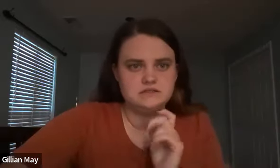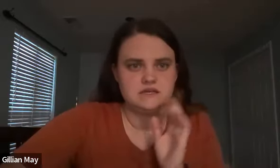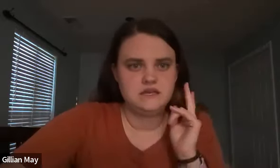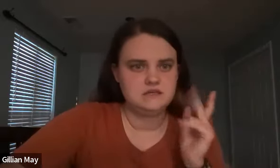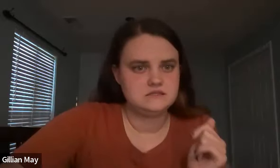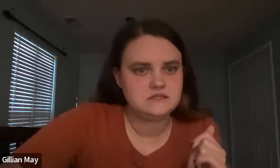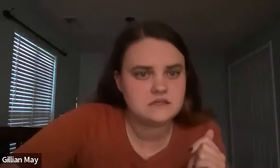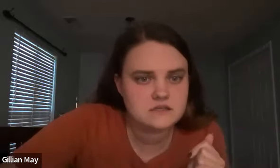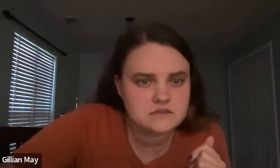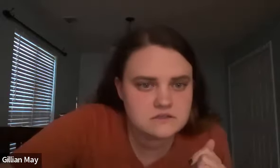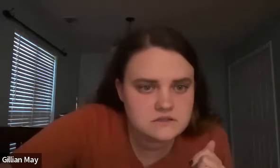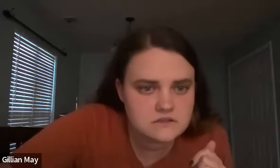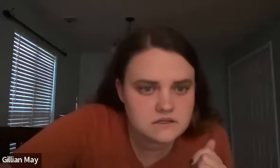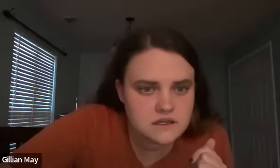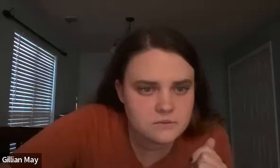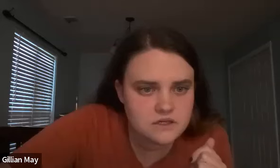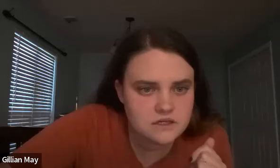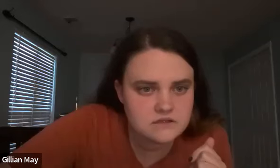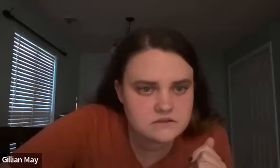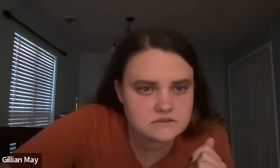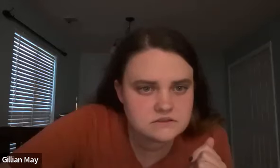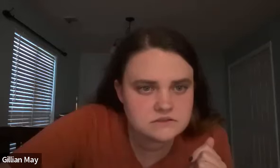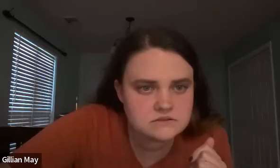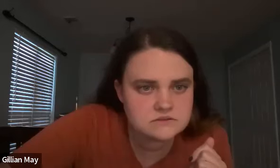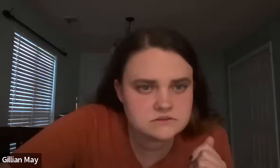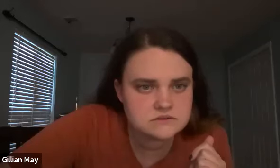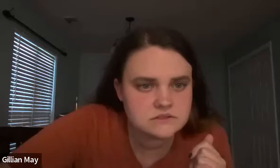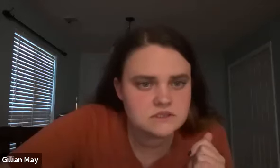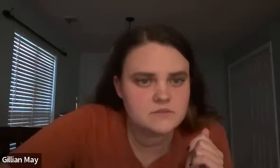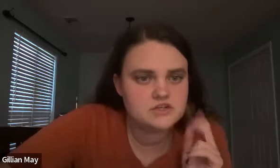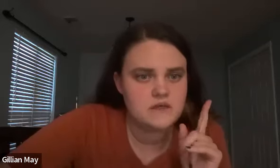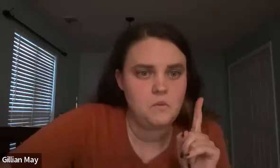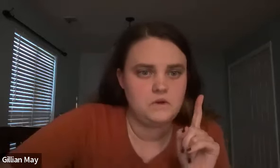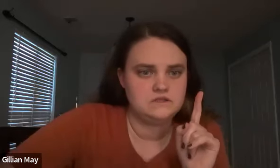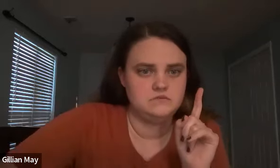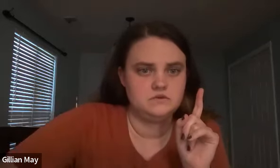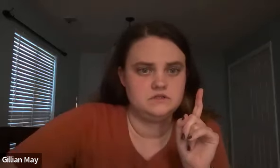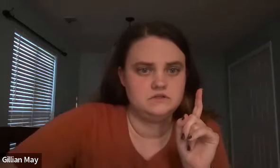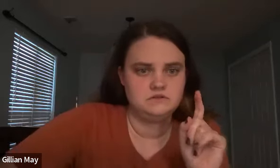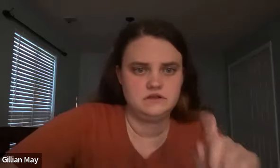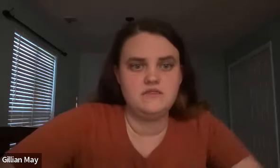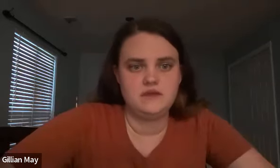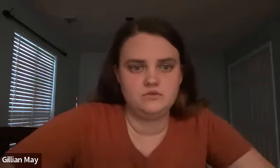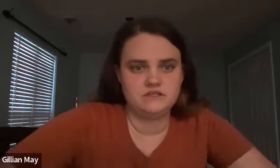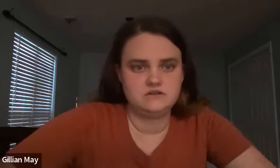I can't see everybody. Let me try that once more and then we'll get